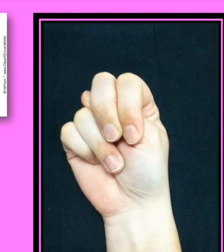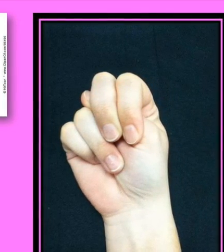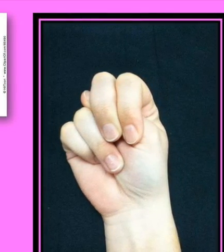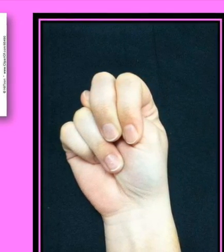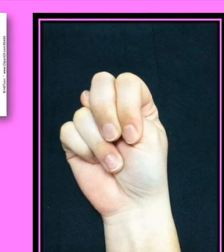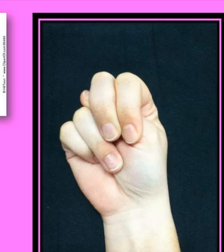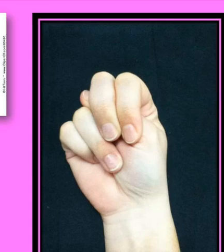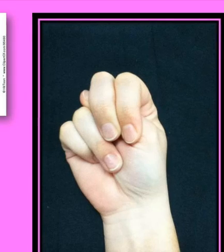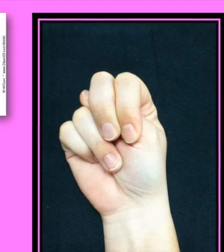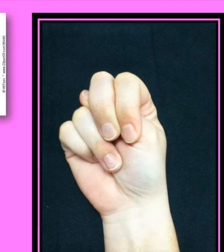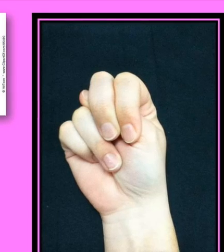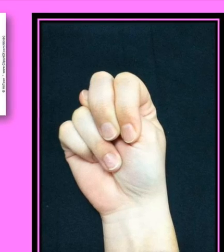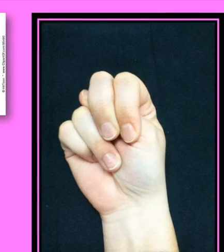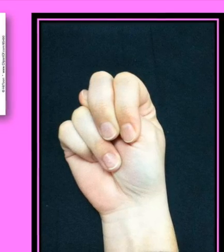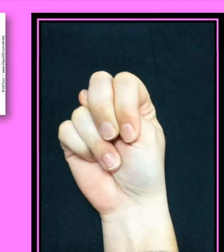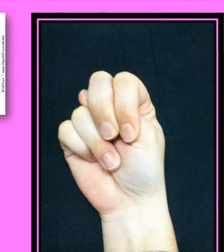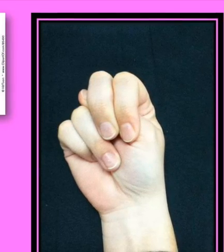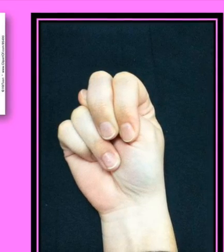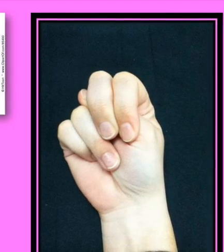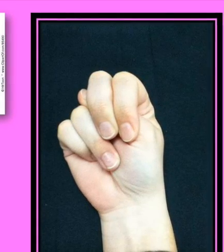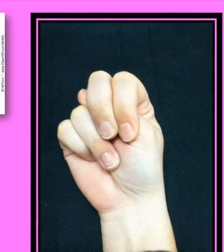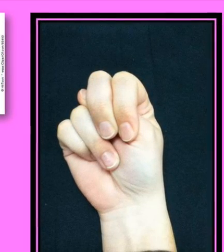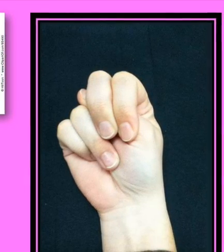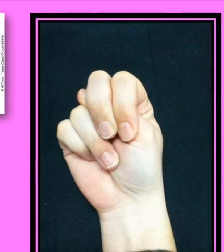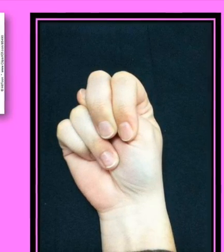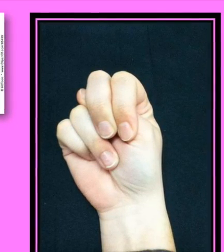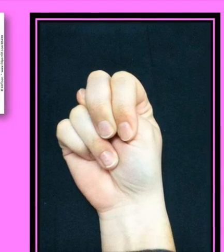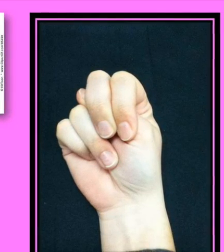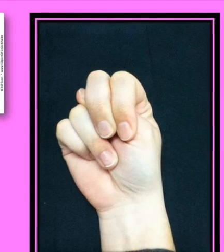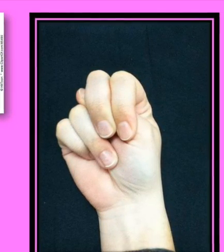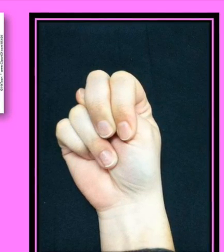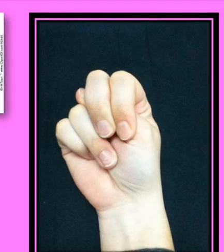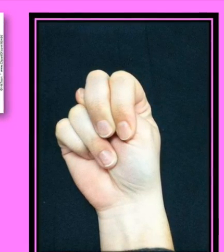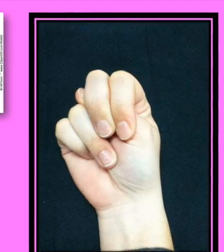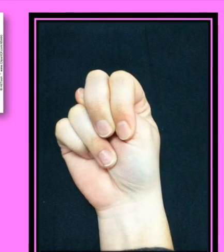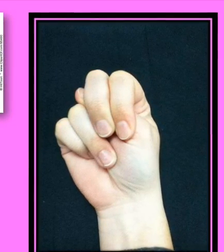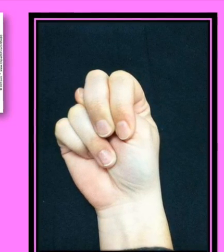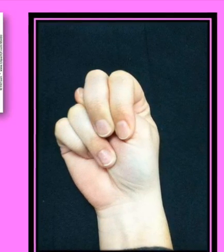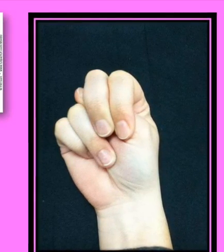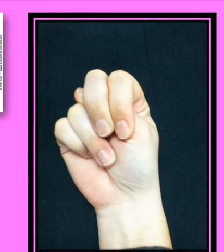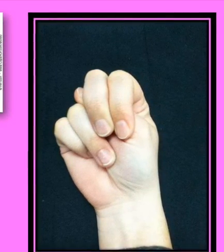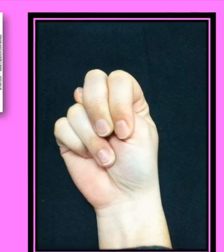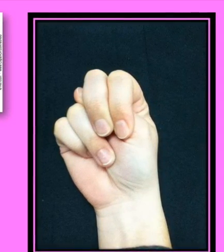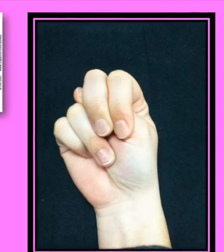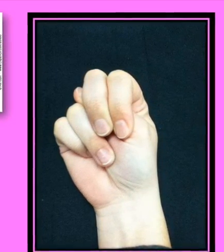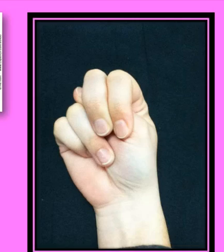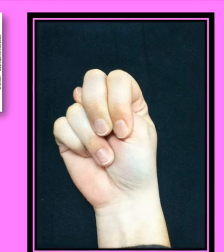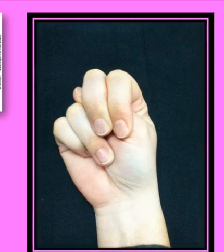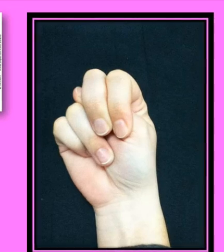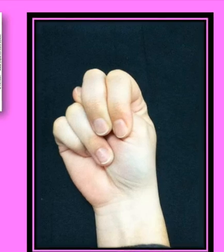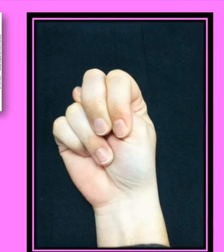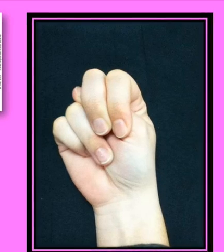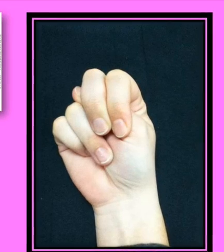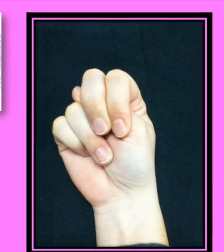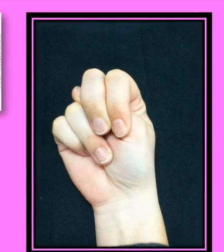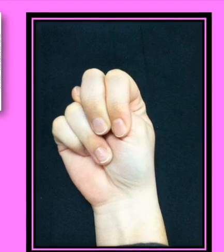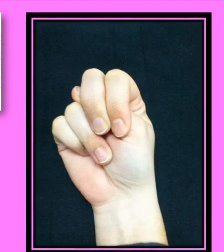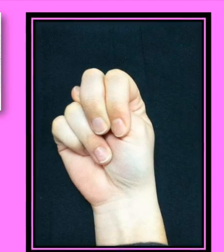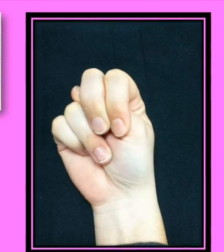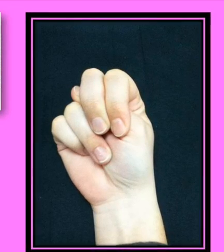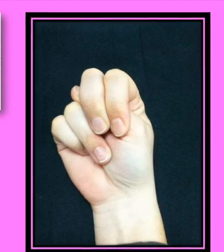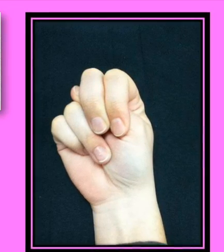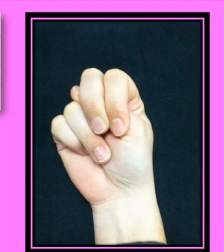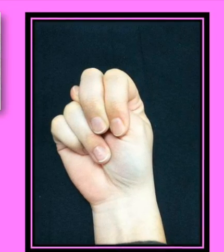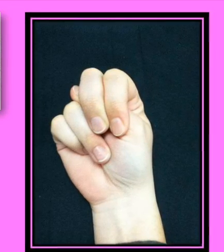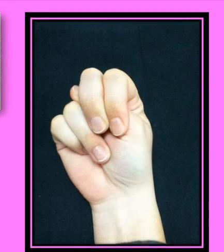important to note that the tip of your thumb will now be in between your middle finger and your ring finger. The finished product